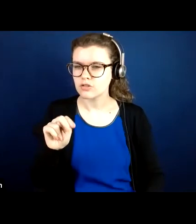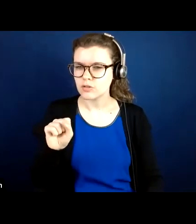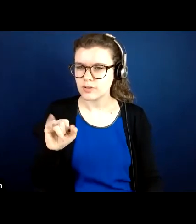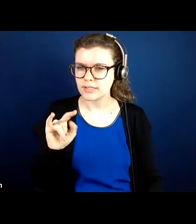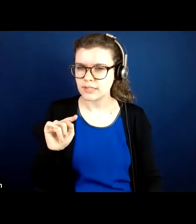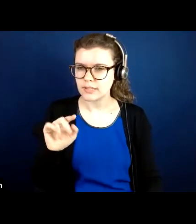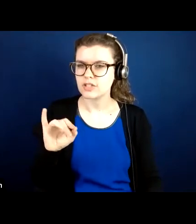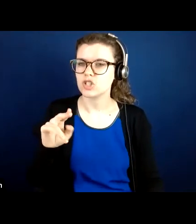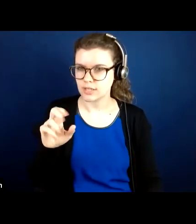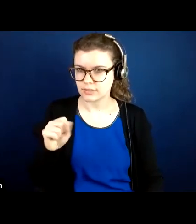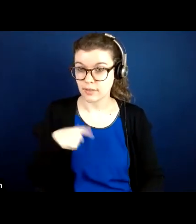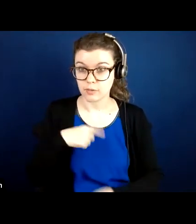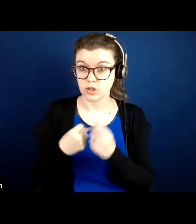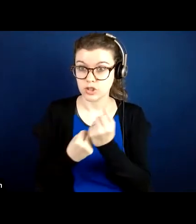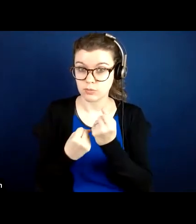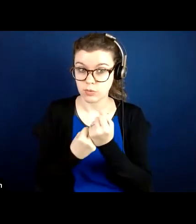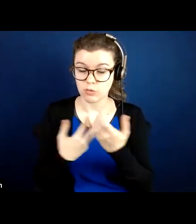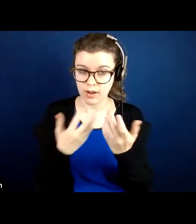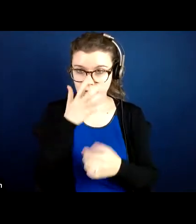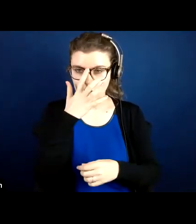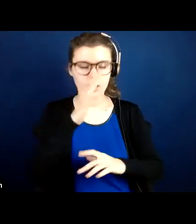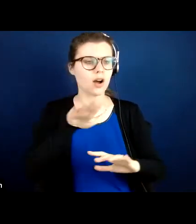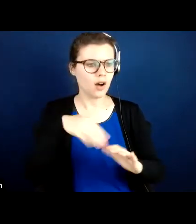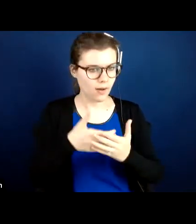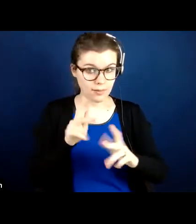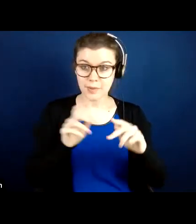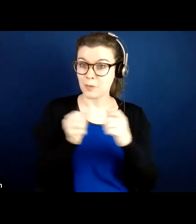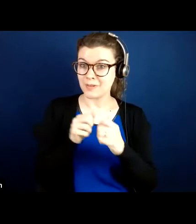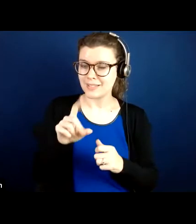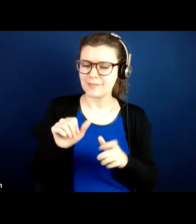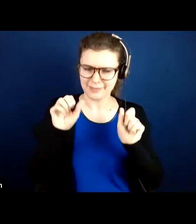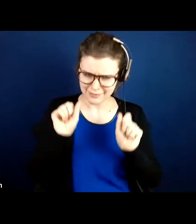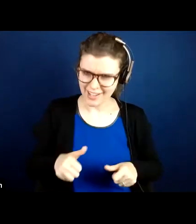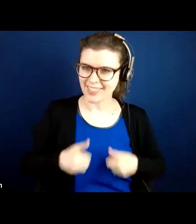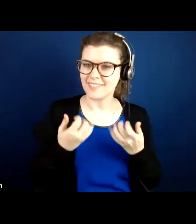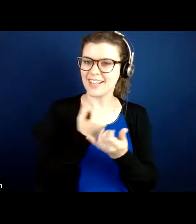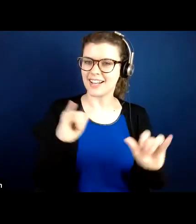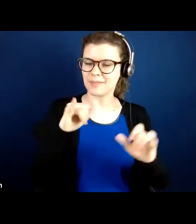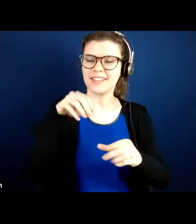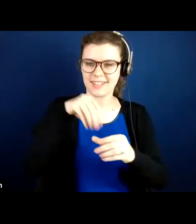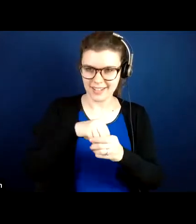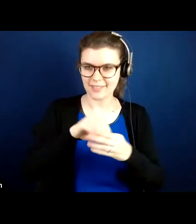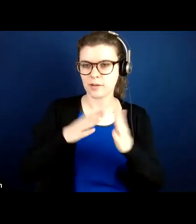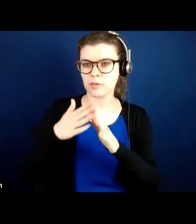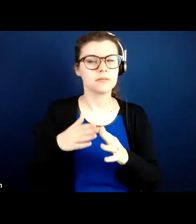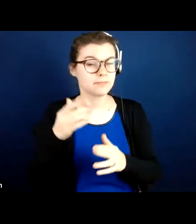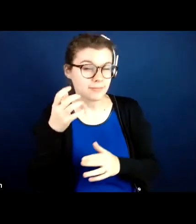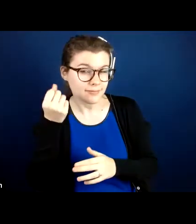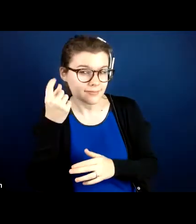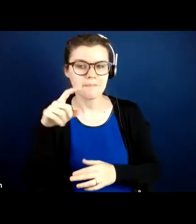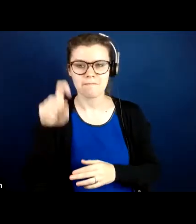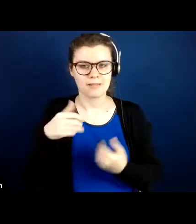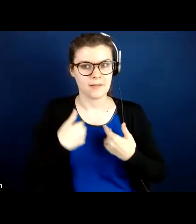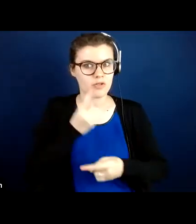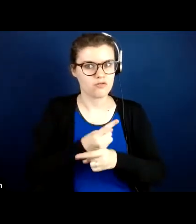support, is that all people with disabilities can live independently in the community with the right supports.